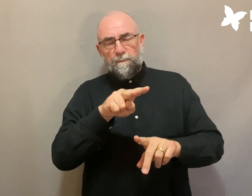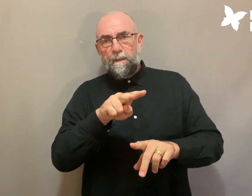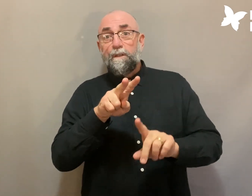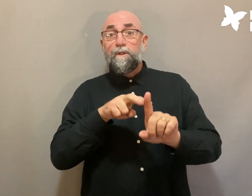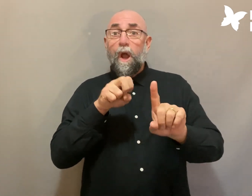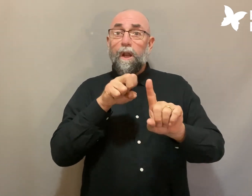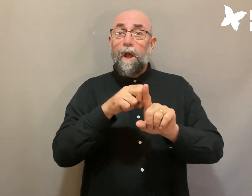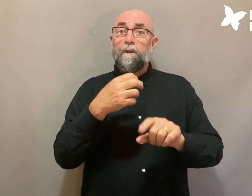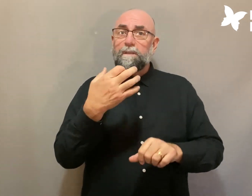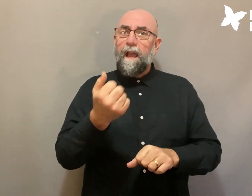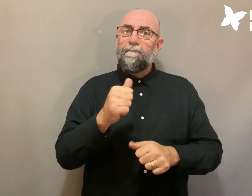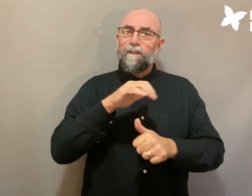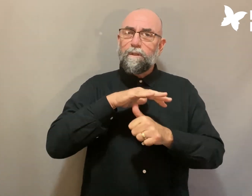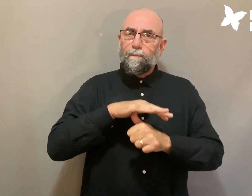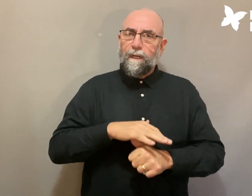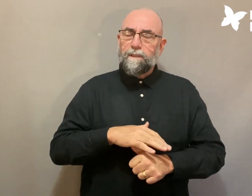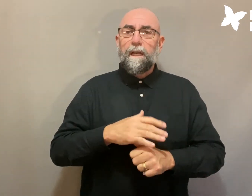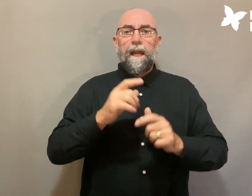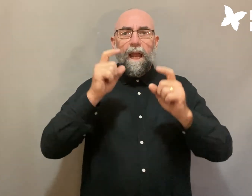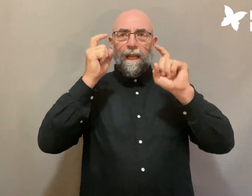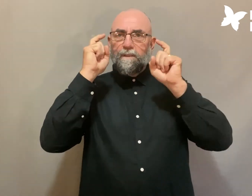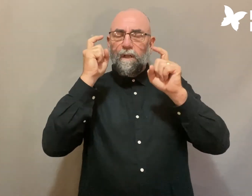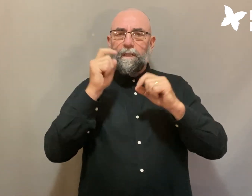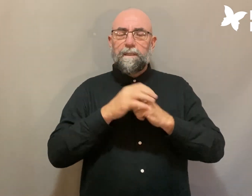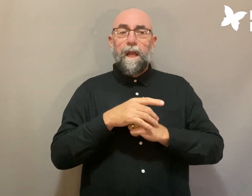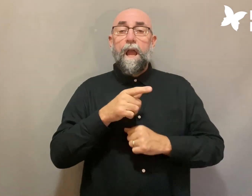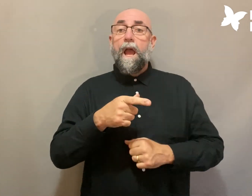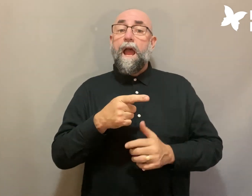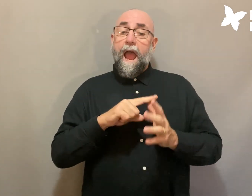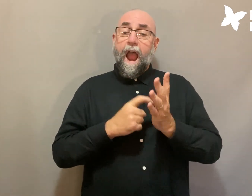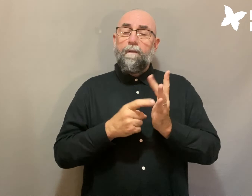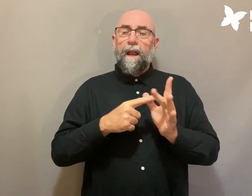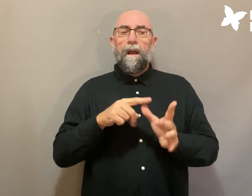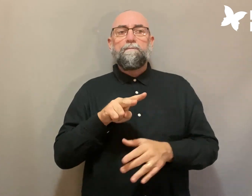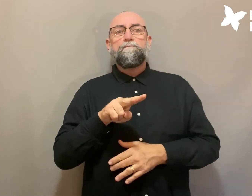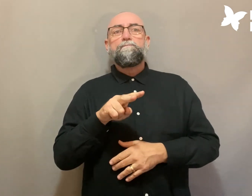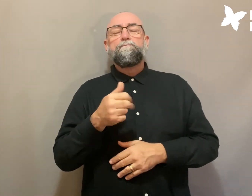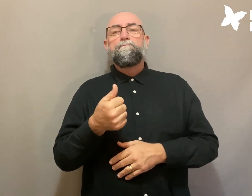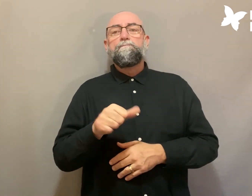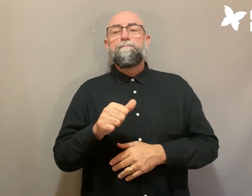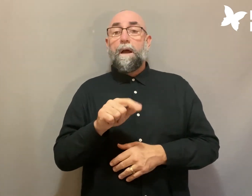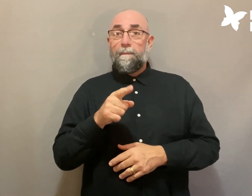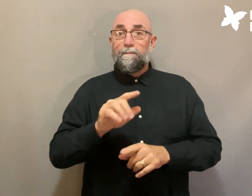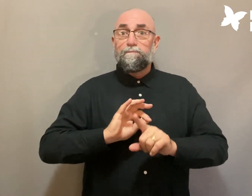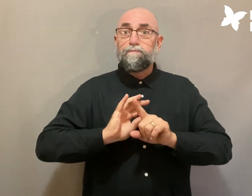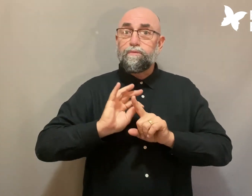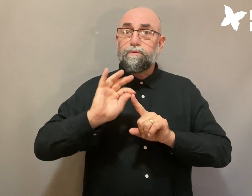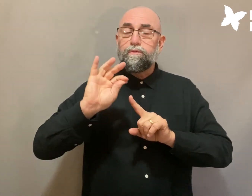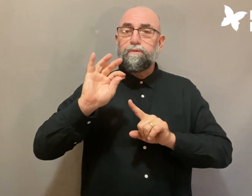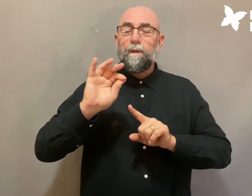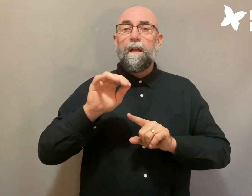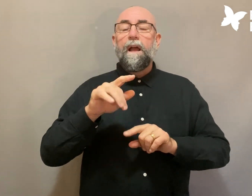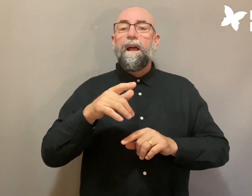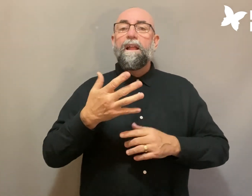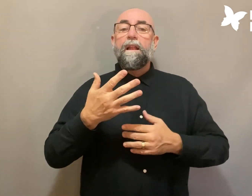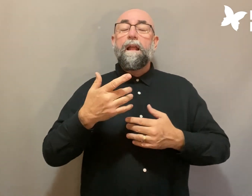words came as no great surprise, but it did start her on a pathway to getting better. The next few years were focused